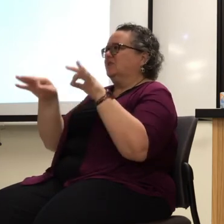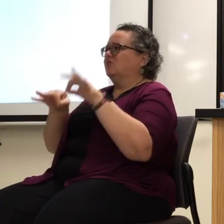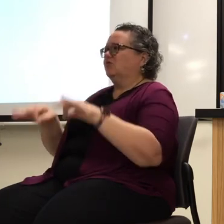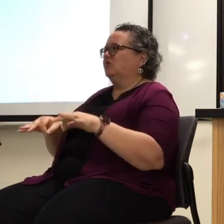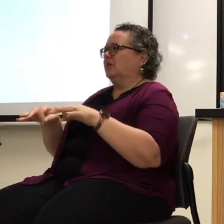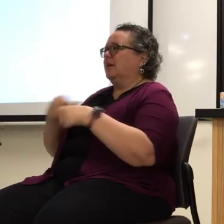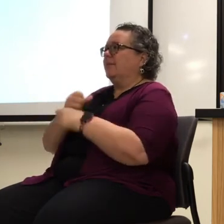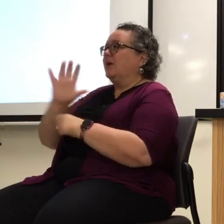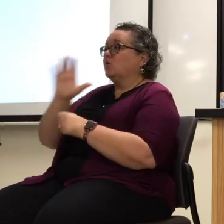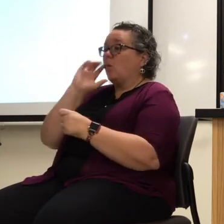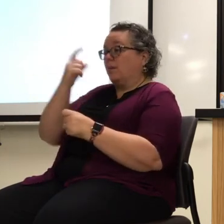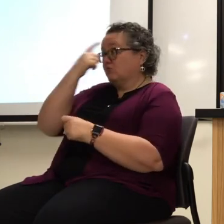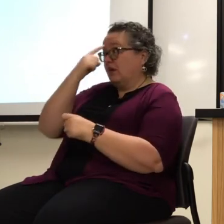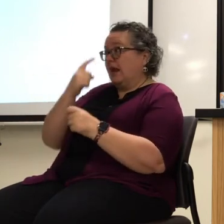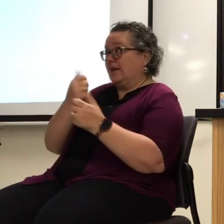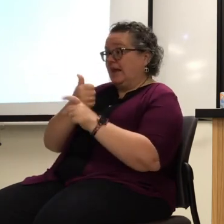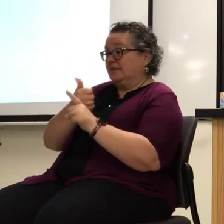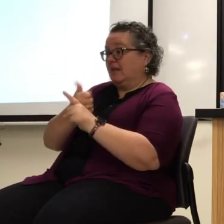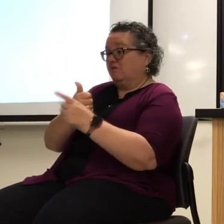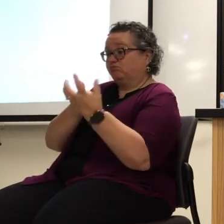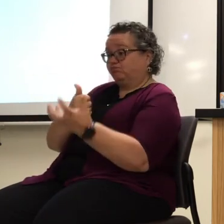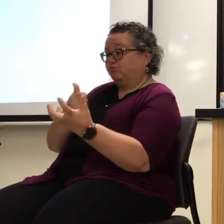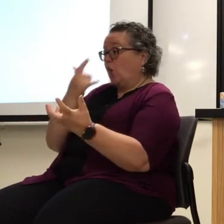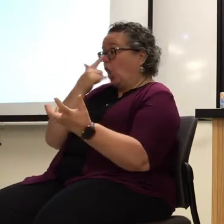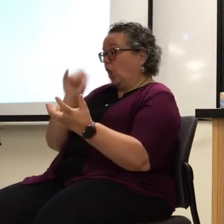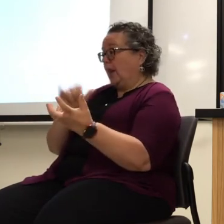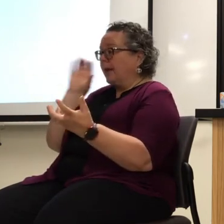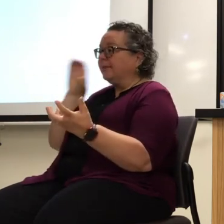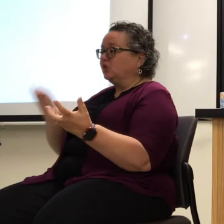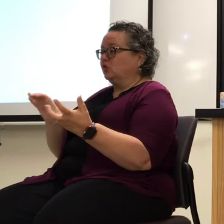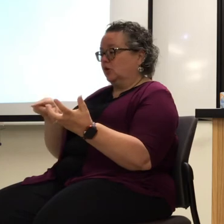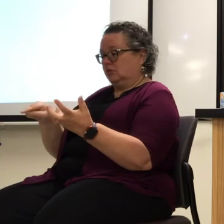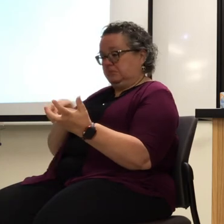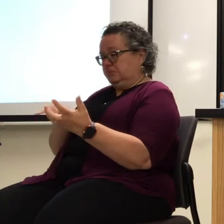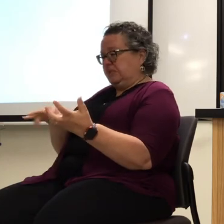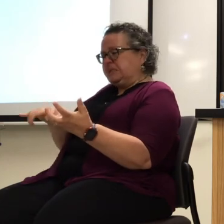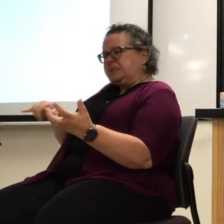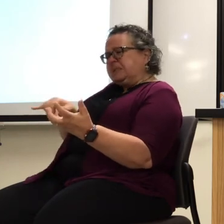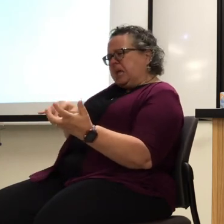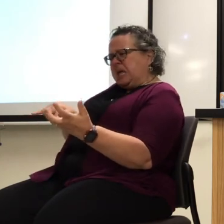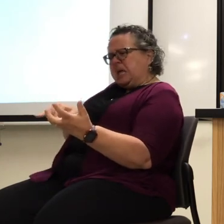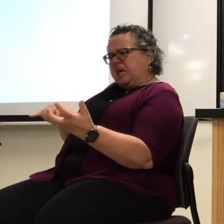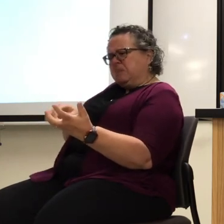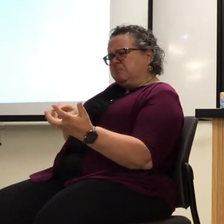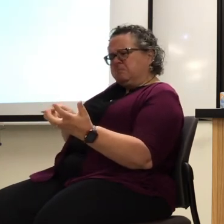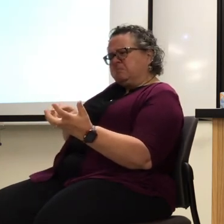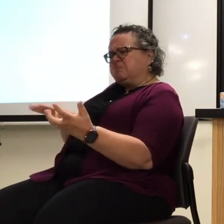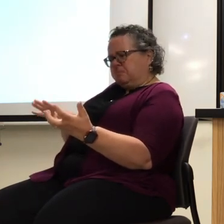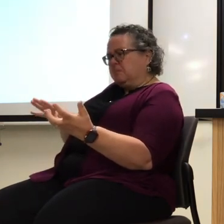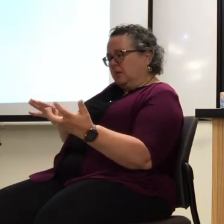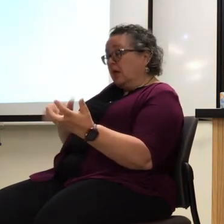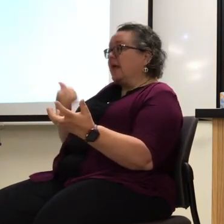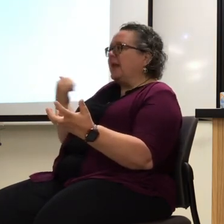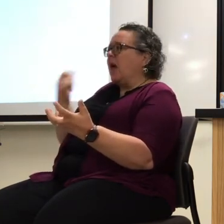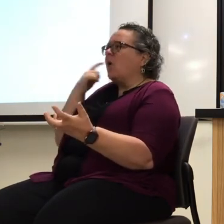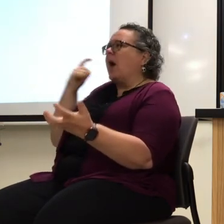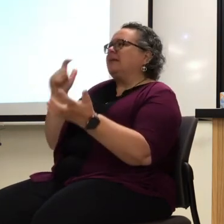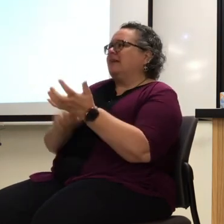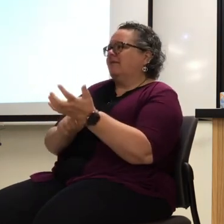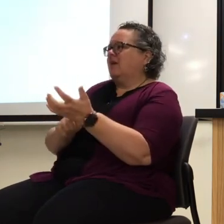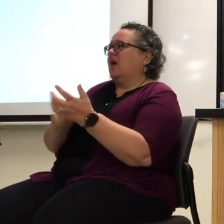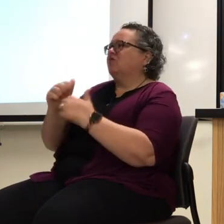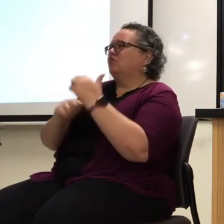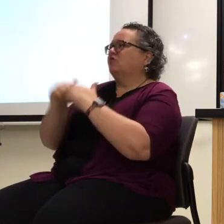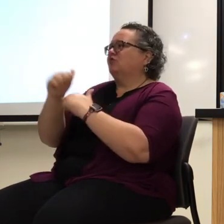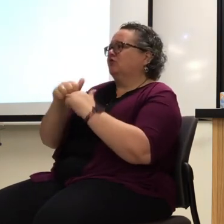And once you get it looking reasonably like your picture, try to identify the structures, okay?